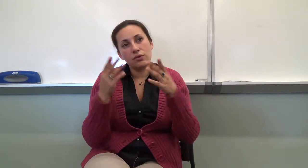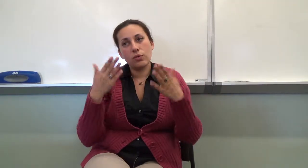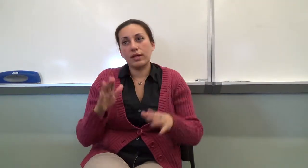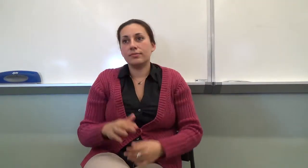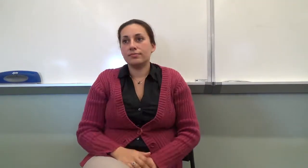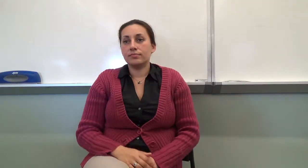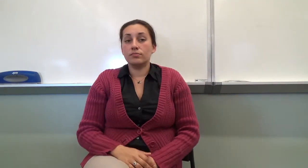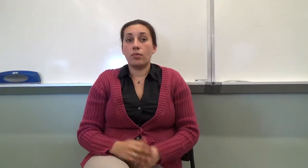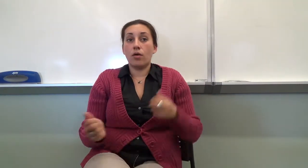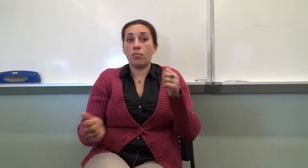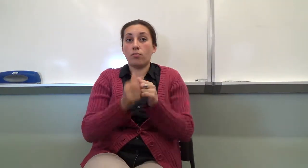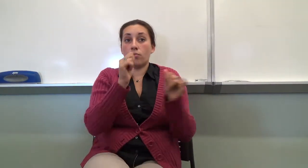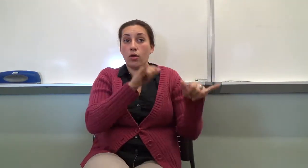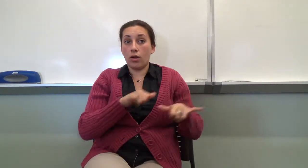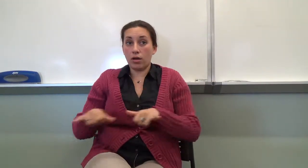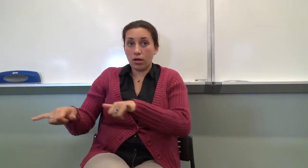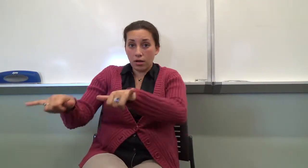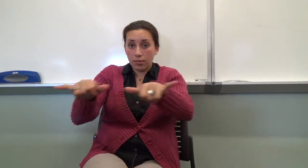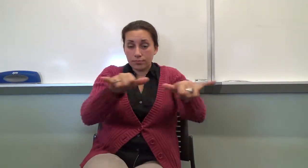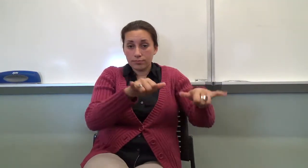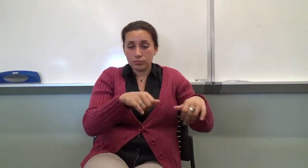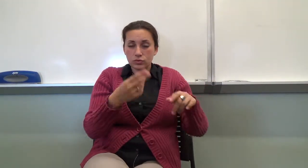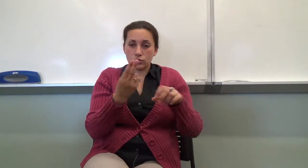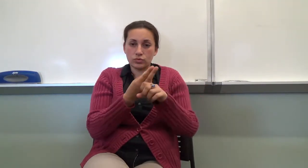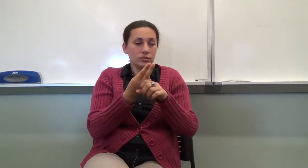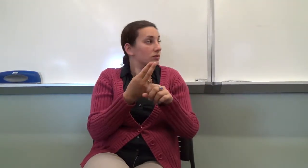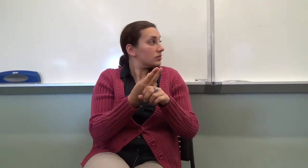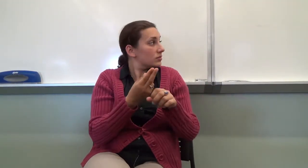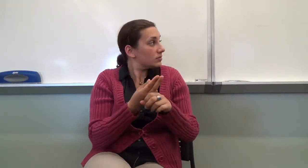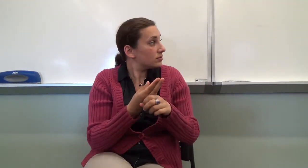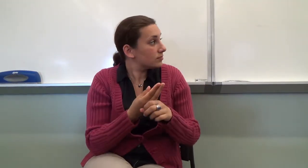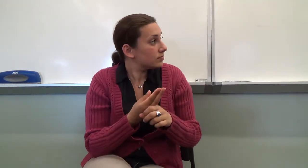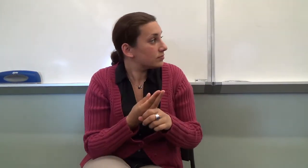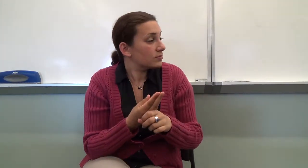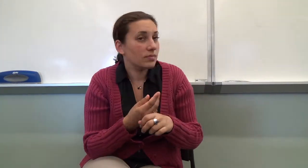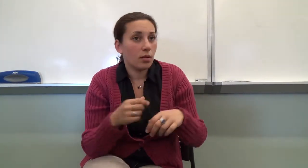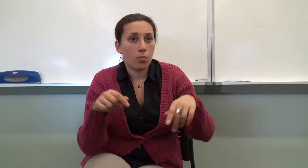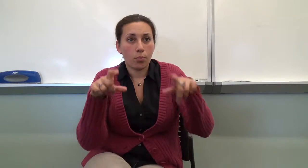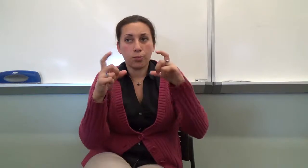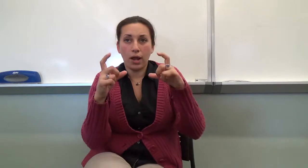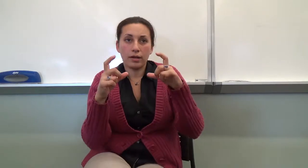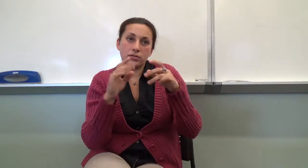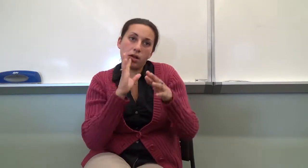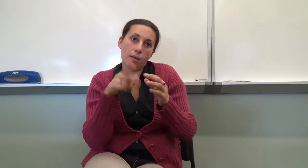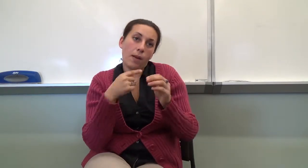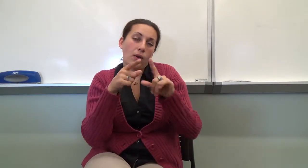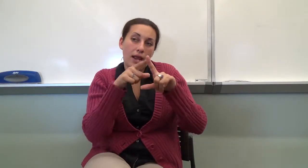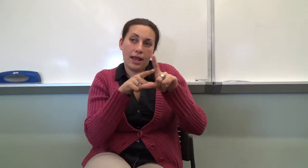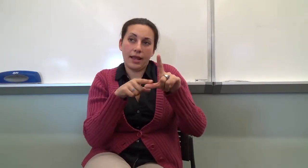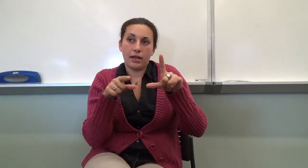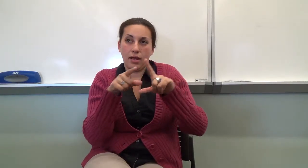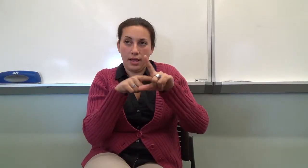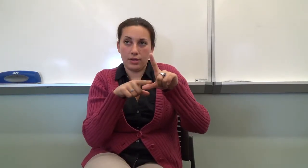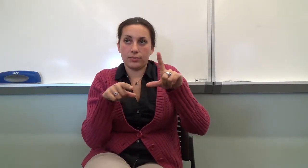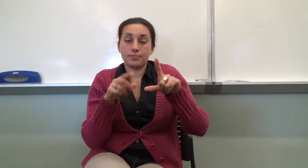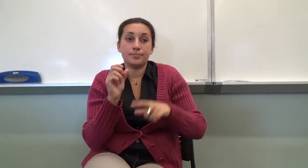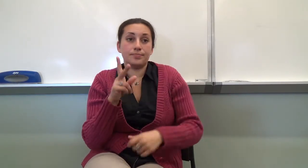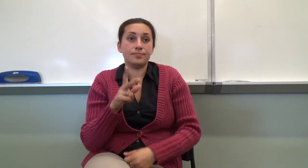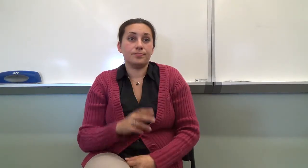the most common ways is to use that little angle bracket like that to indicate I'm going to talk about an angle now. And then you